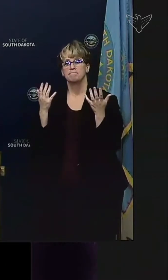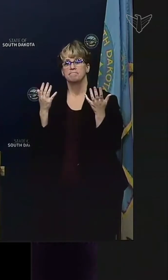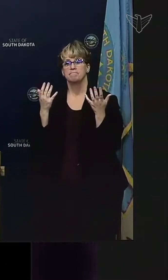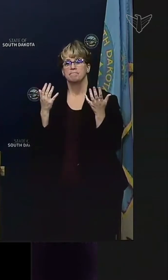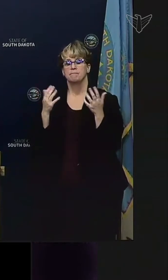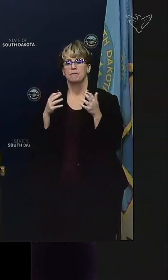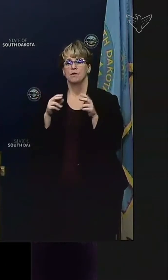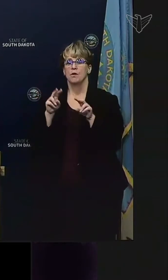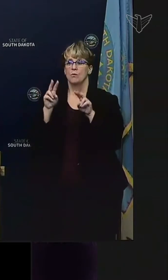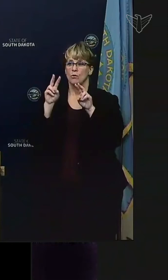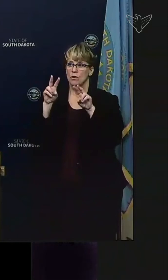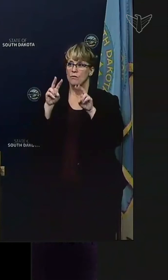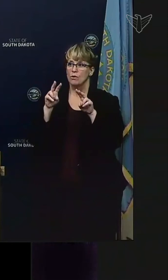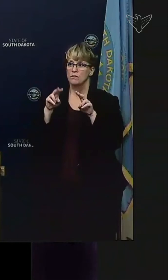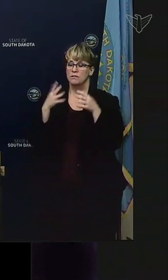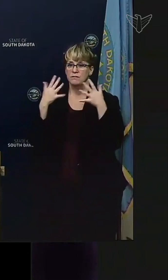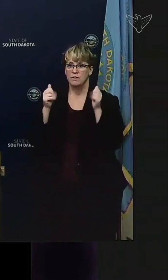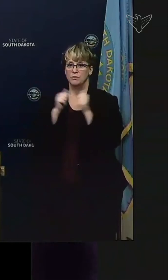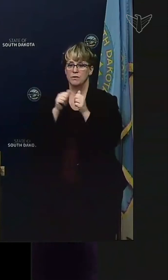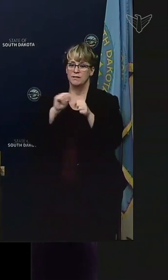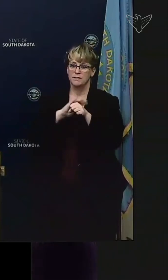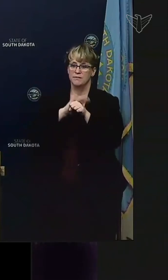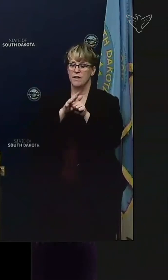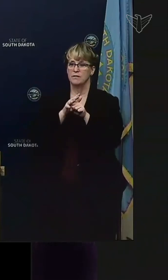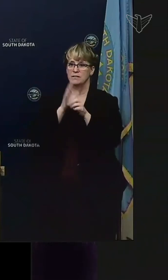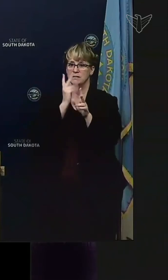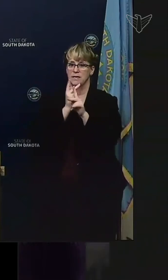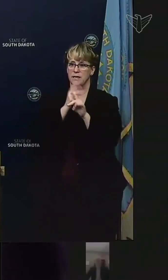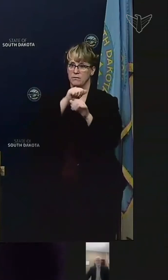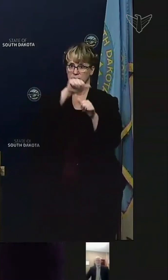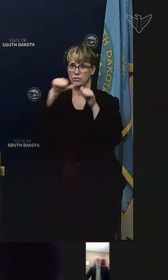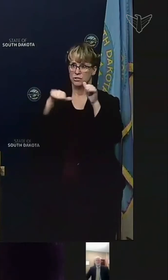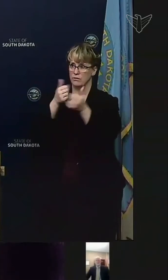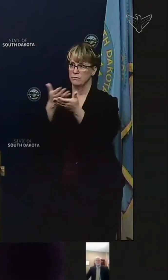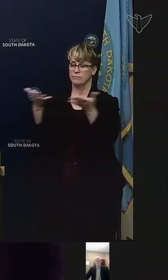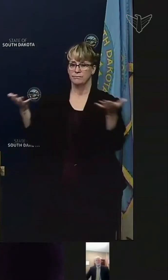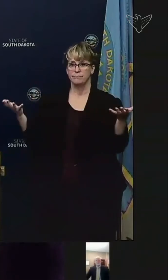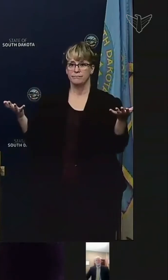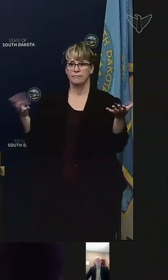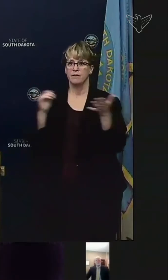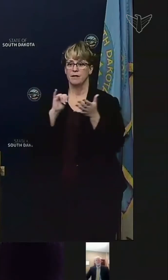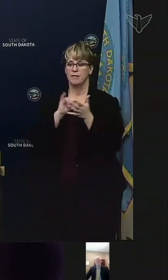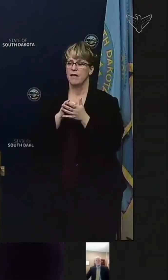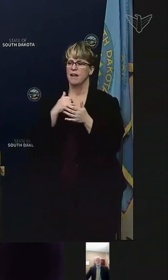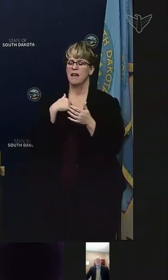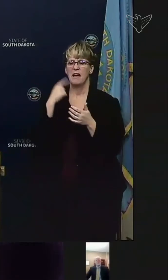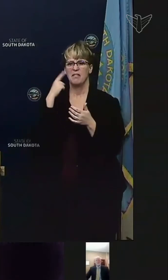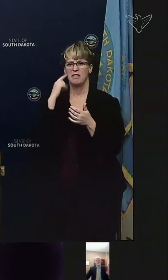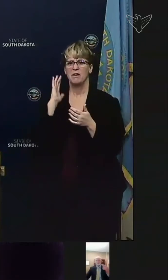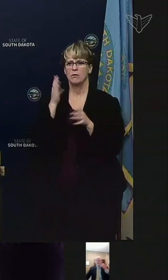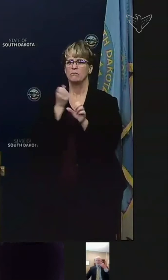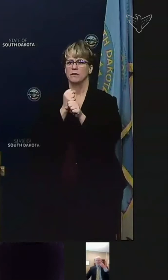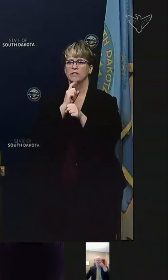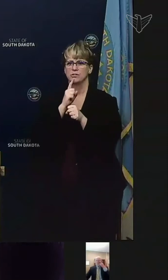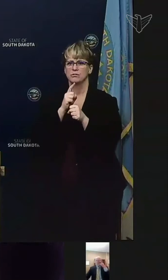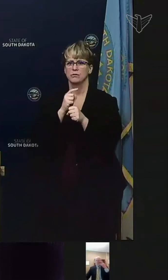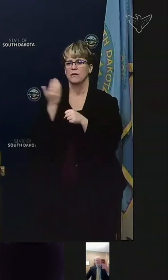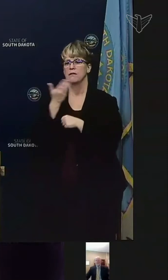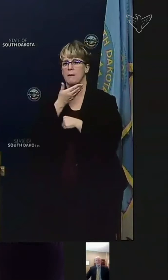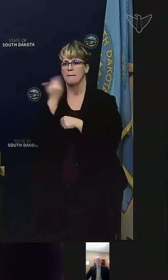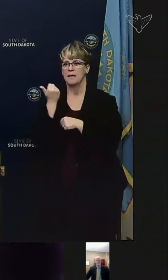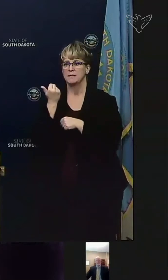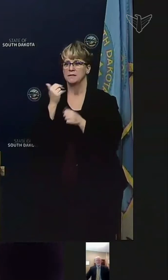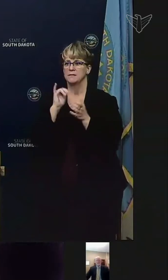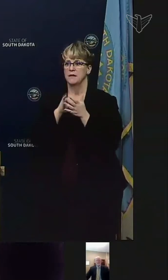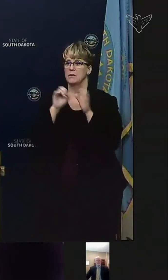to being able to get through this virus, taking care of each other in a way that I think is going to make sure that we do it the best